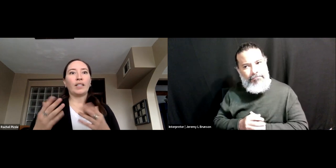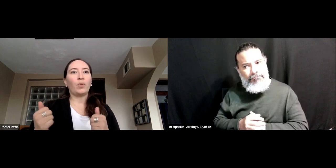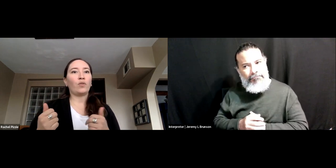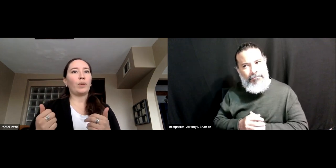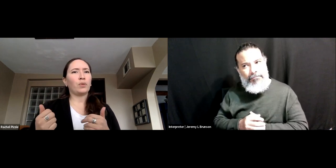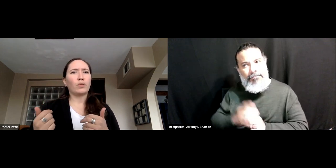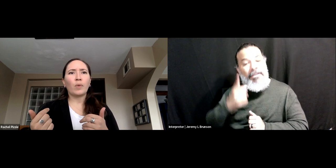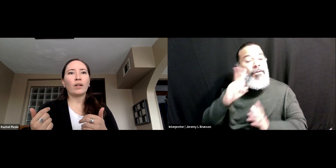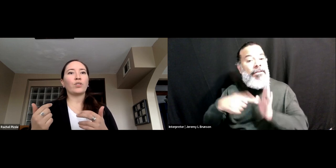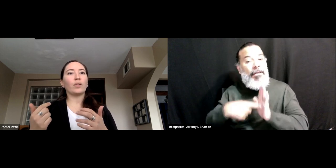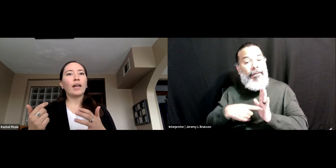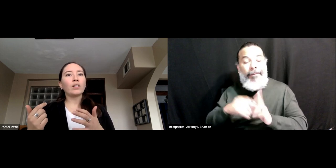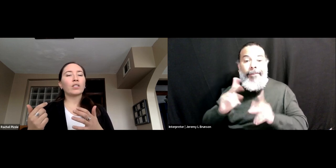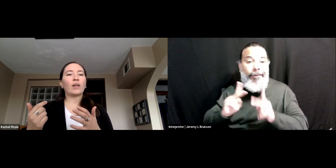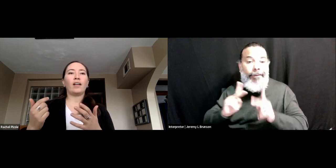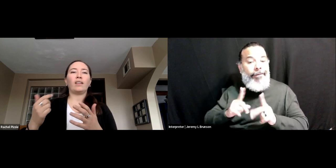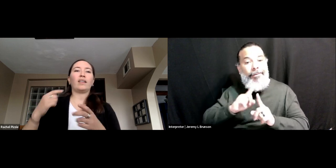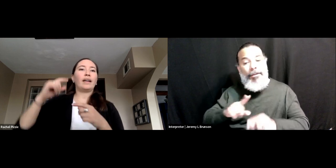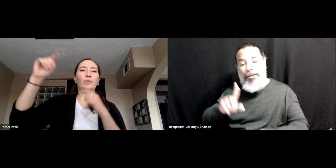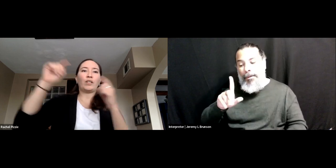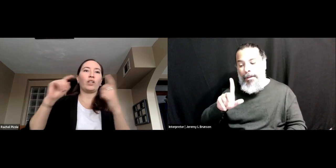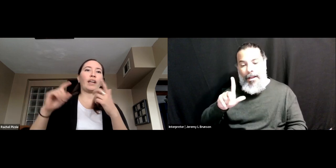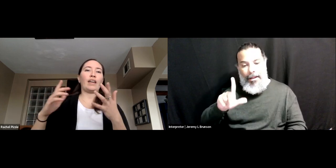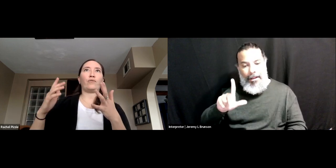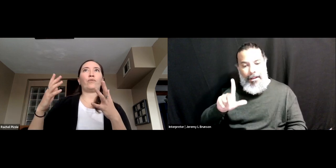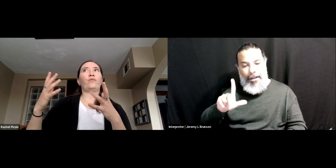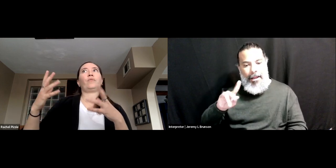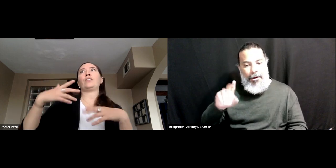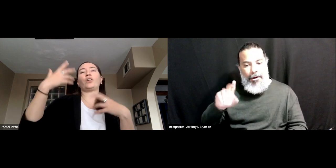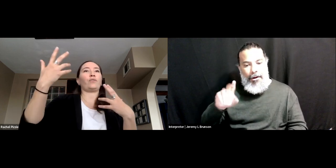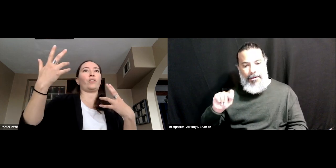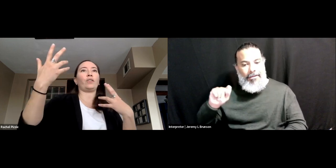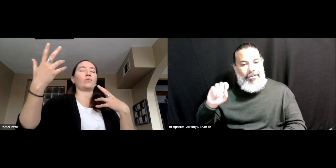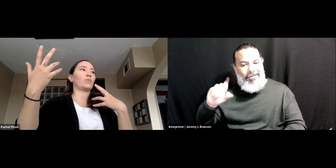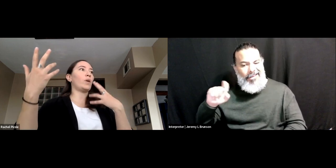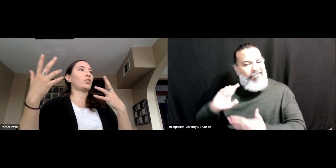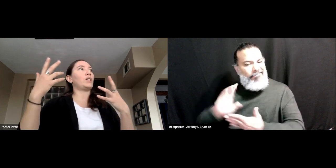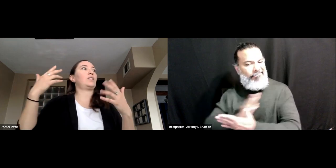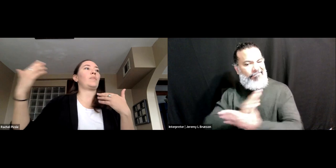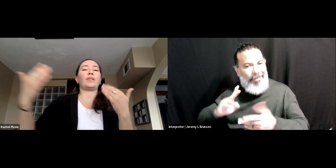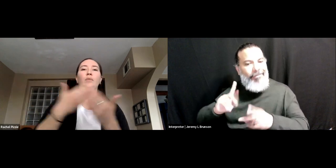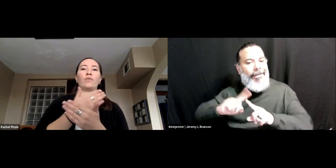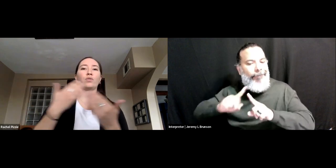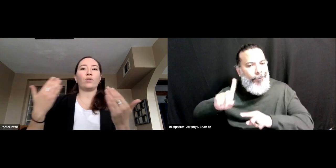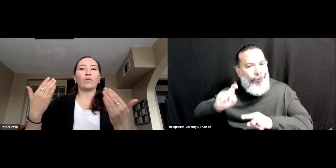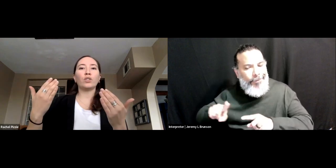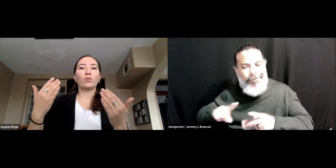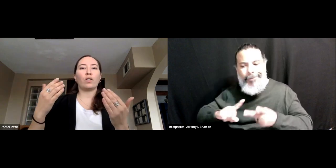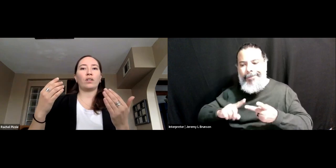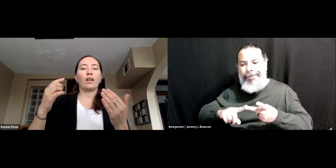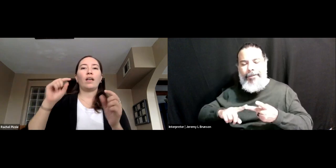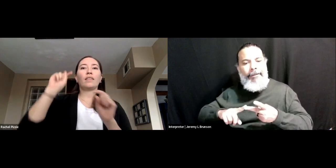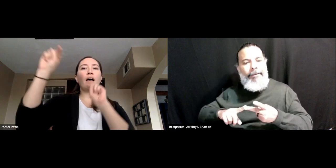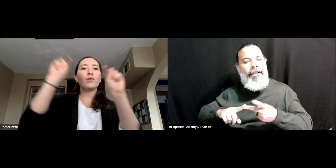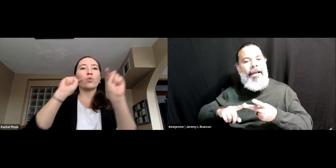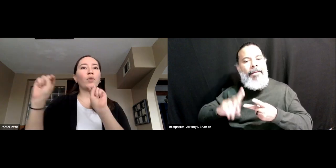So for example, if people are responding to a Likert scale, especially if these are different questions and maybe some of those are reverse